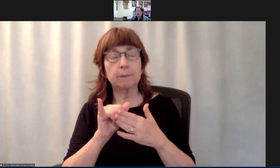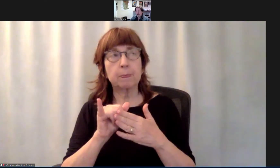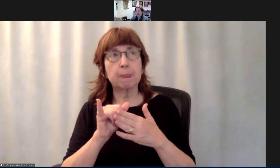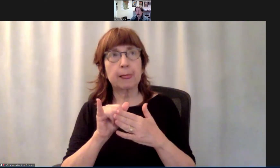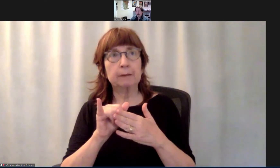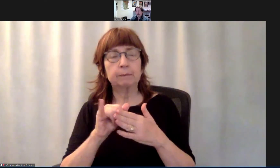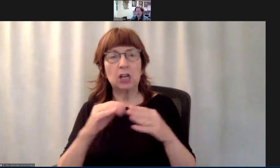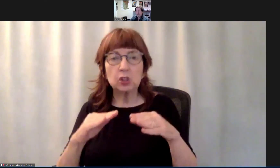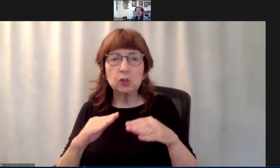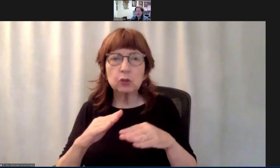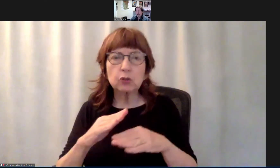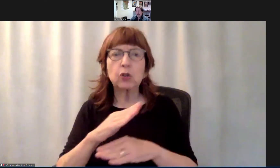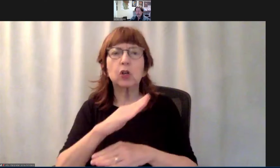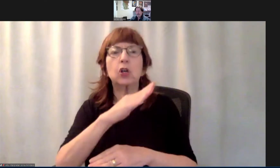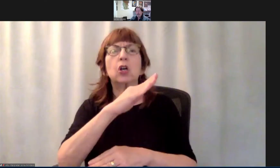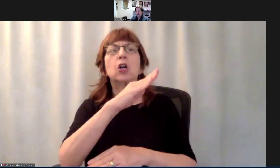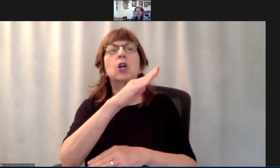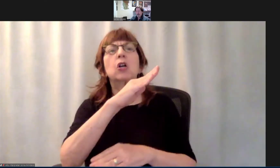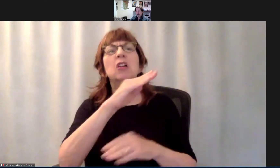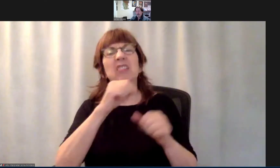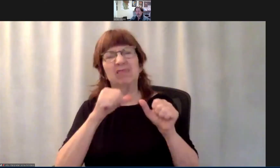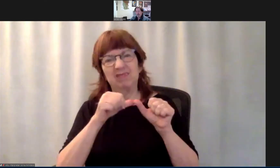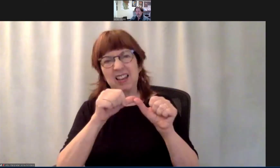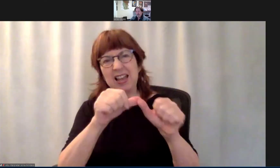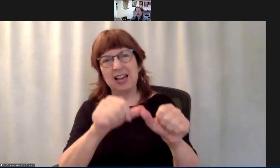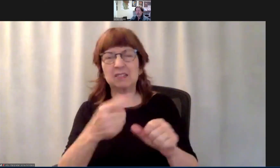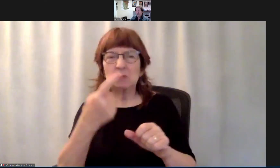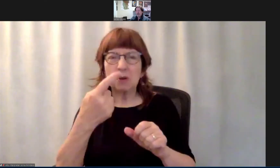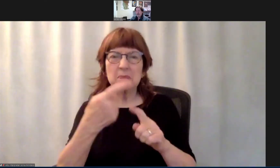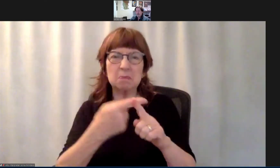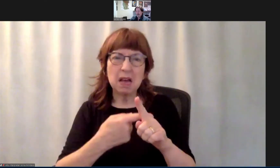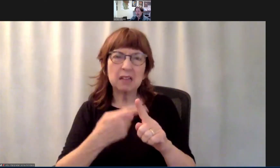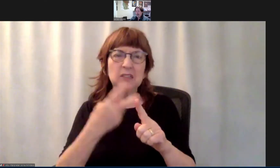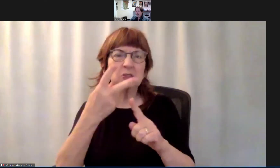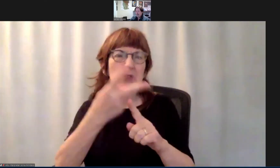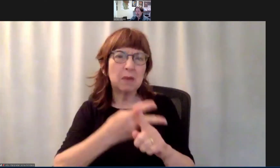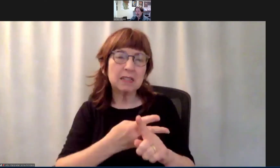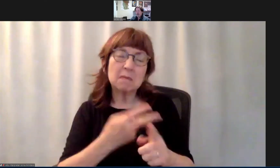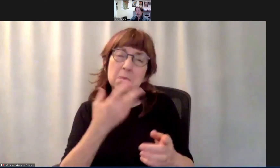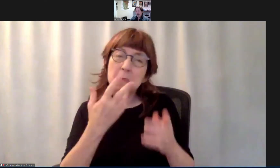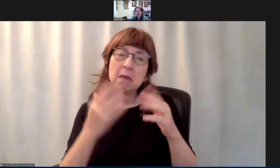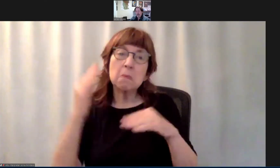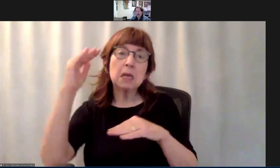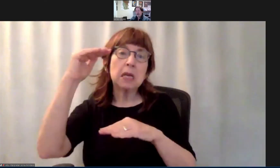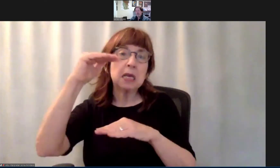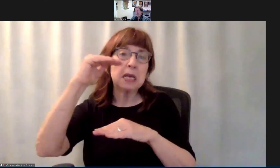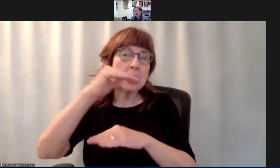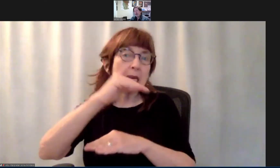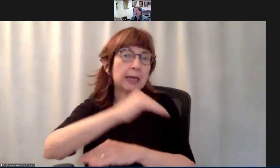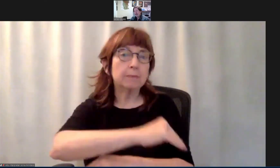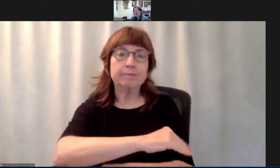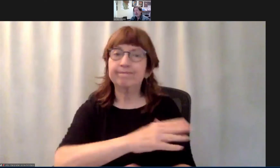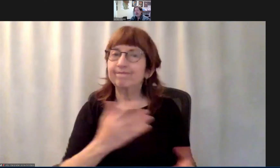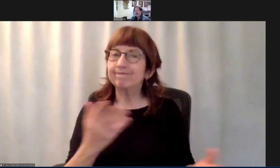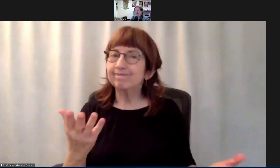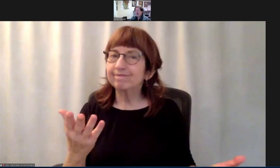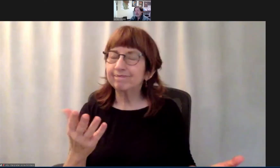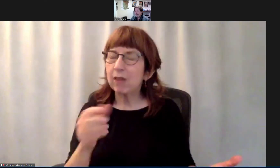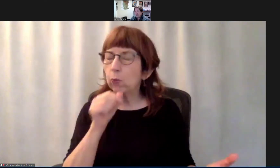particular surge to probably last another month to 2 months. Then it may come down. We don't have,